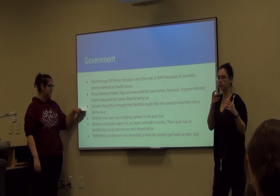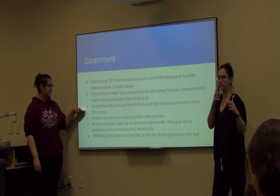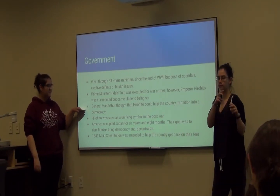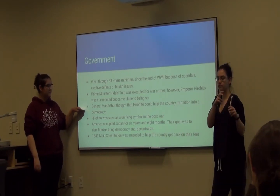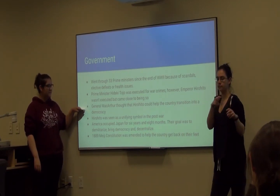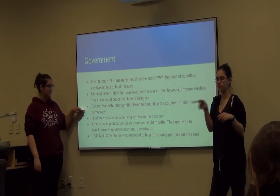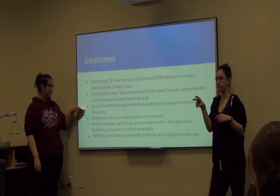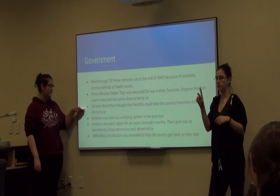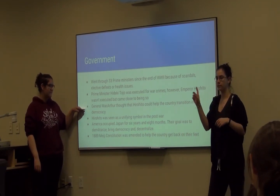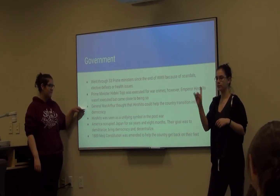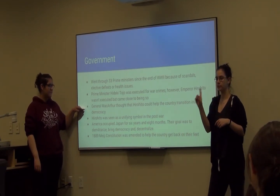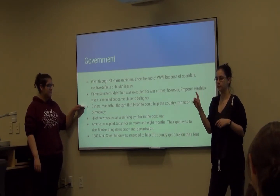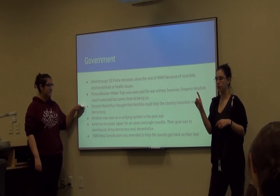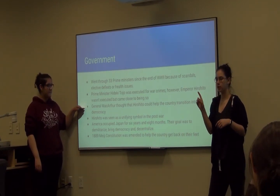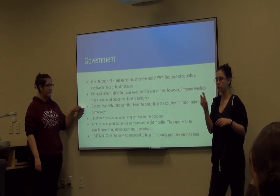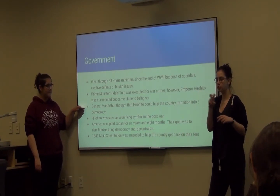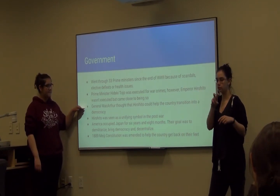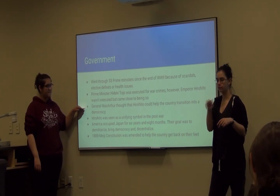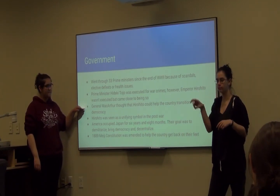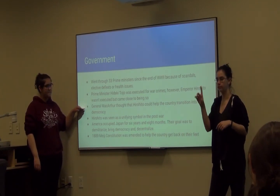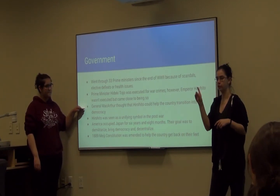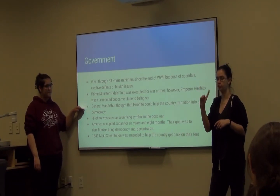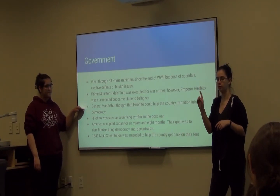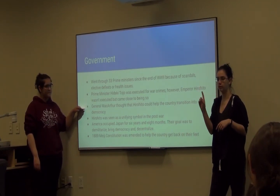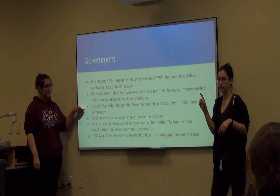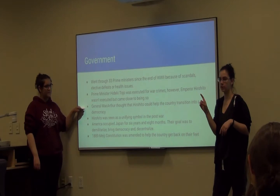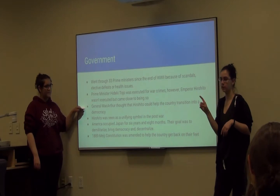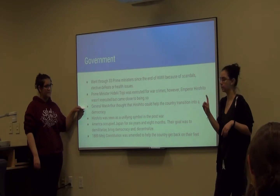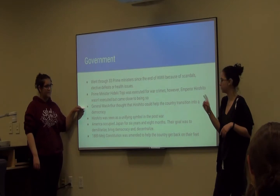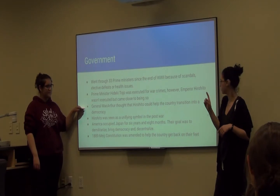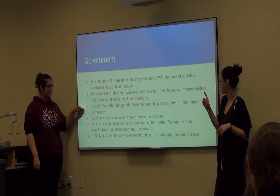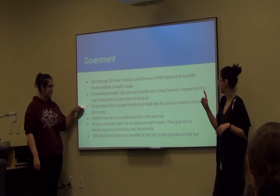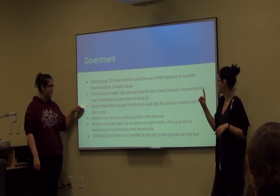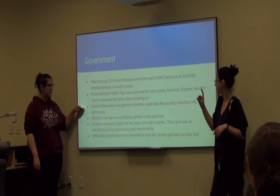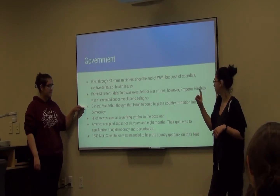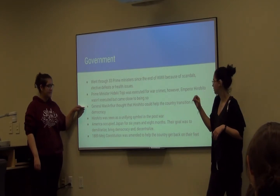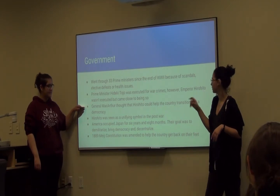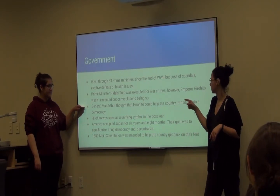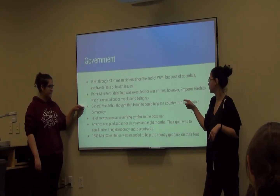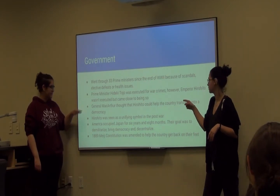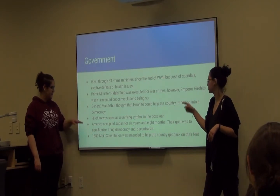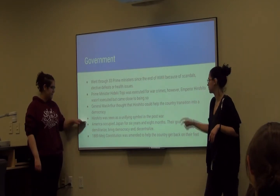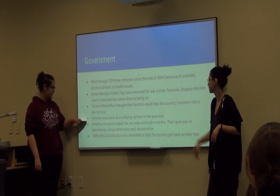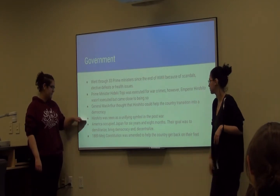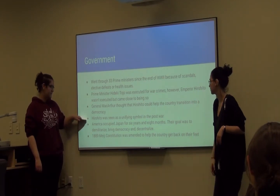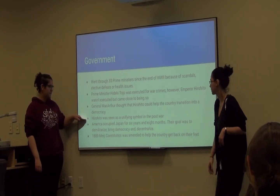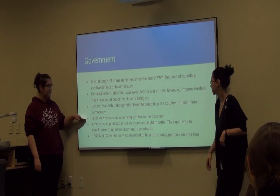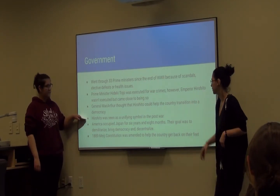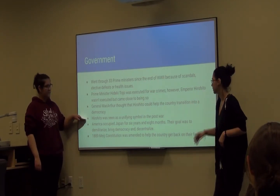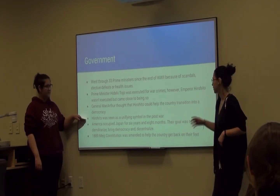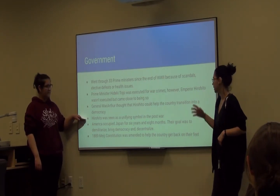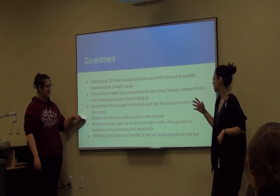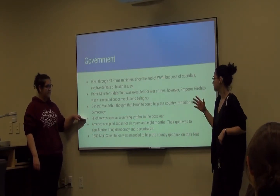to help the country transition to democracy.